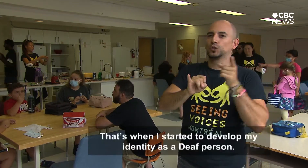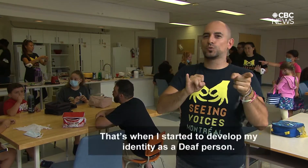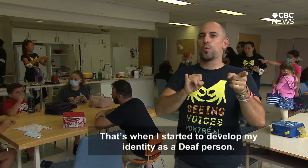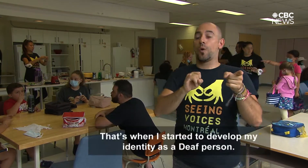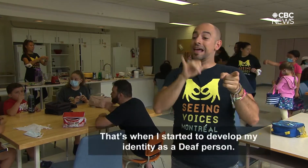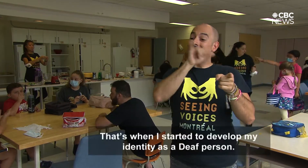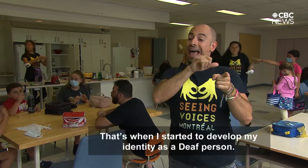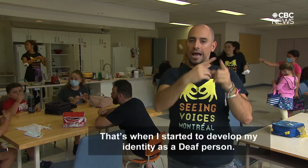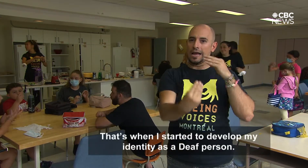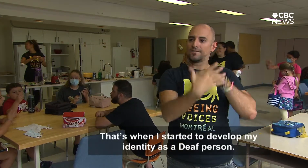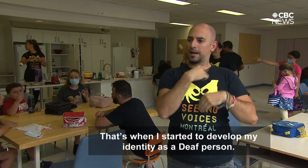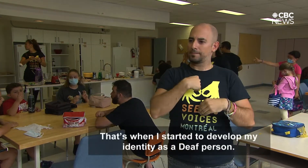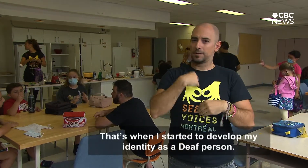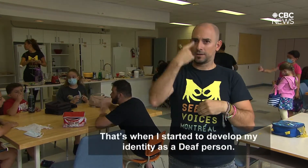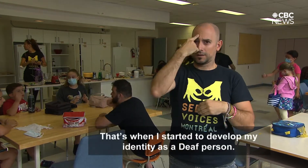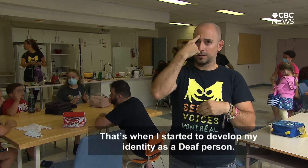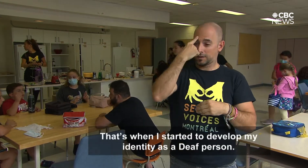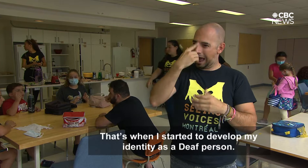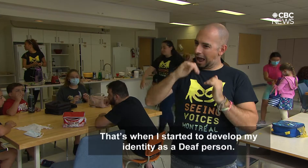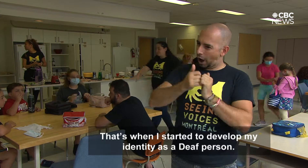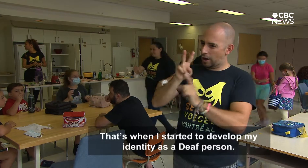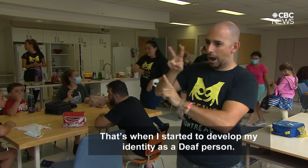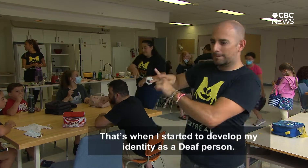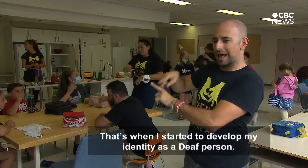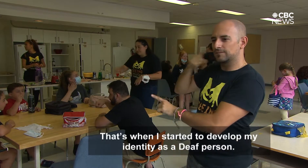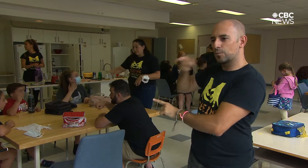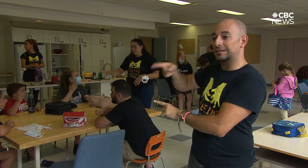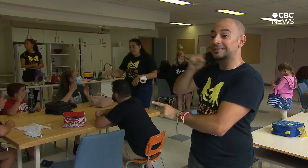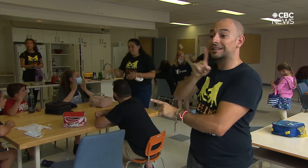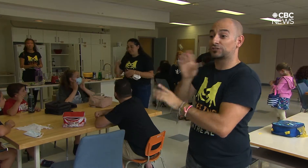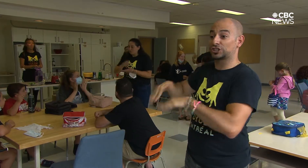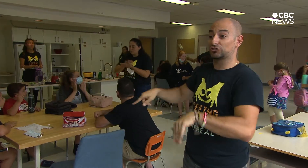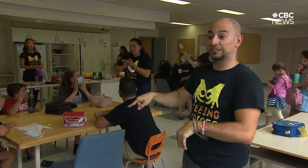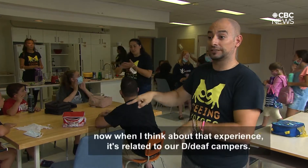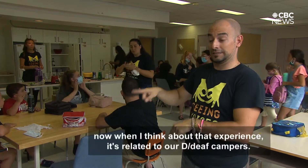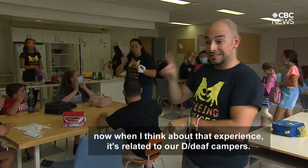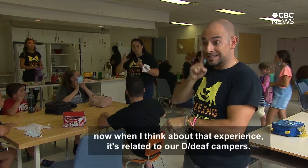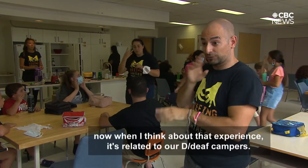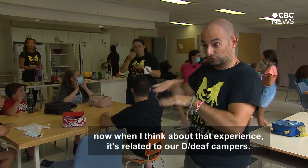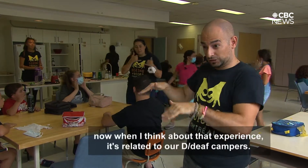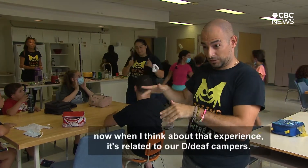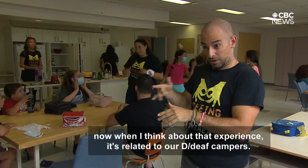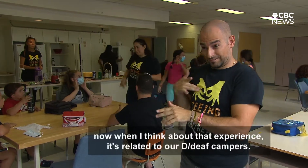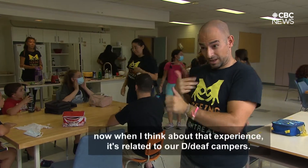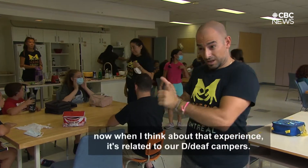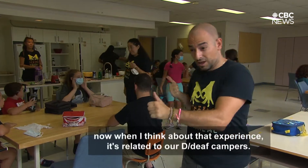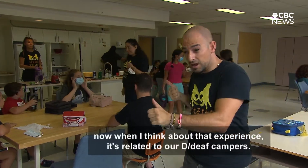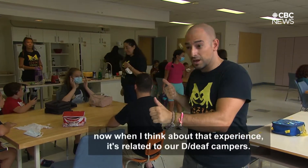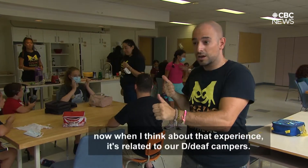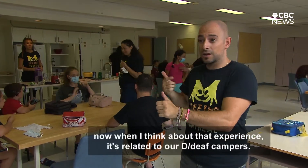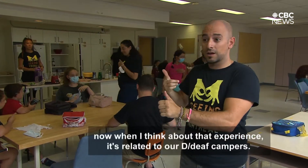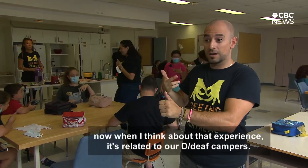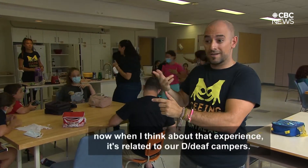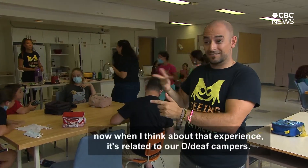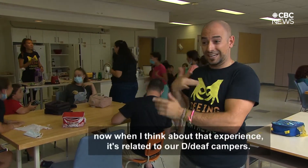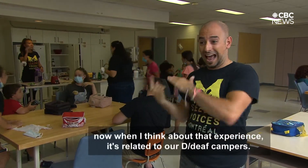And that's where I developed my identity as a deaf person. And now I think of that experience as related to our